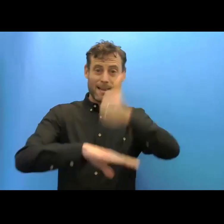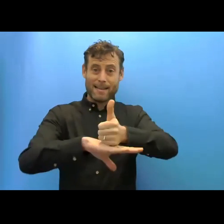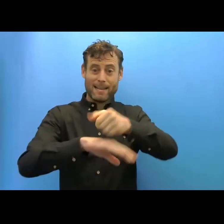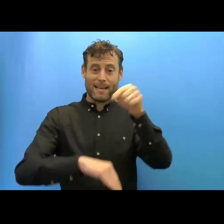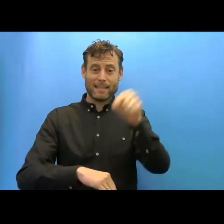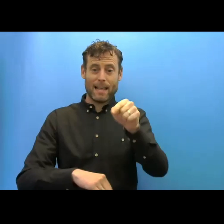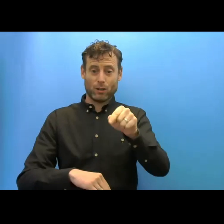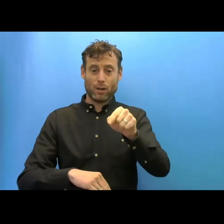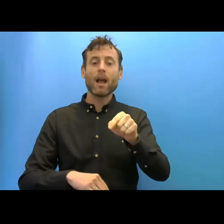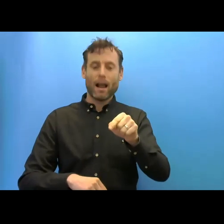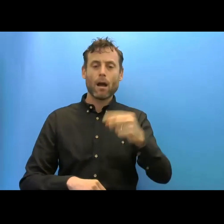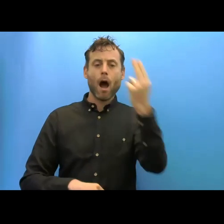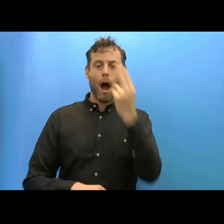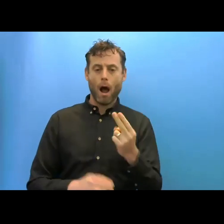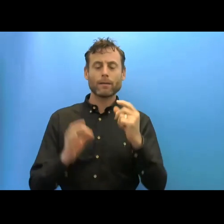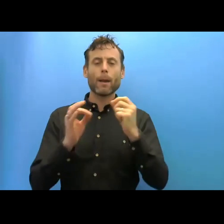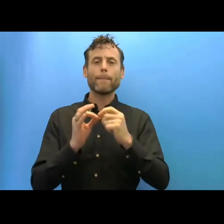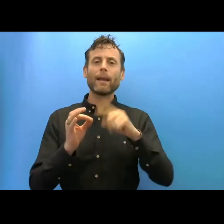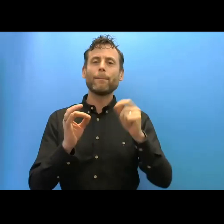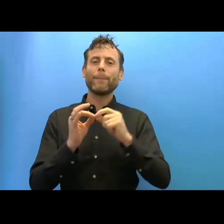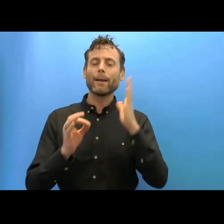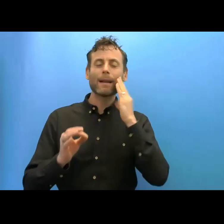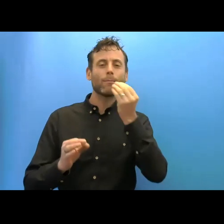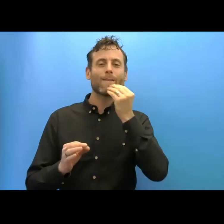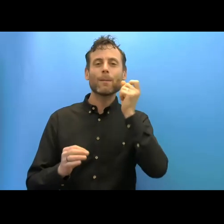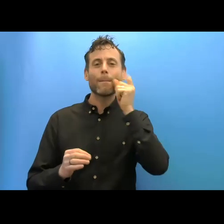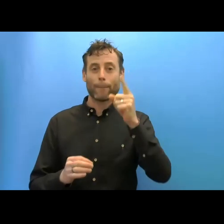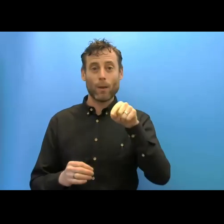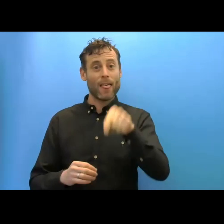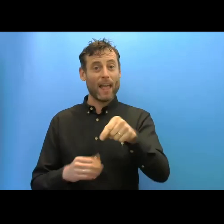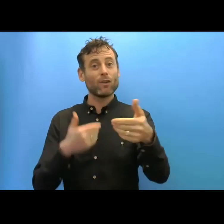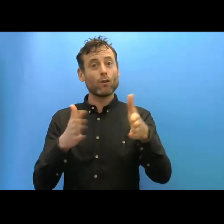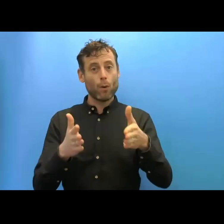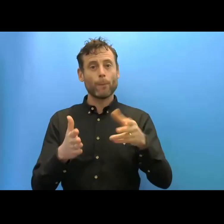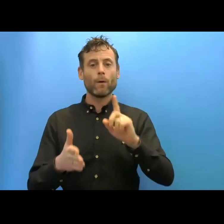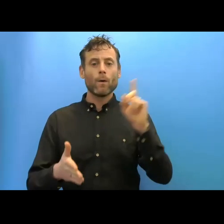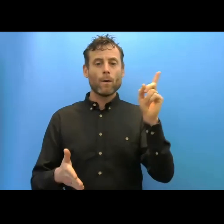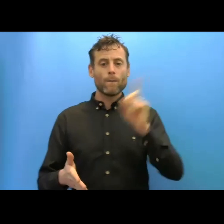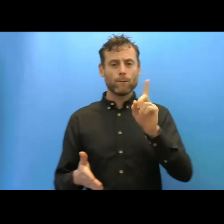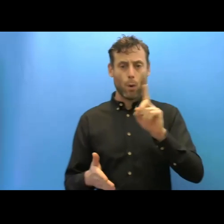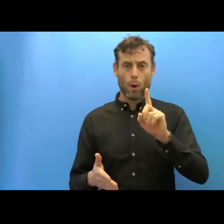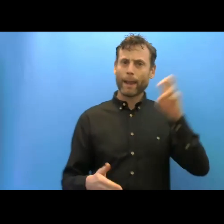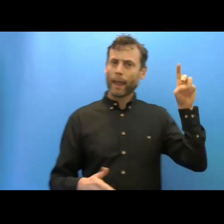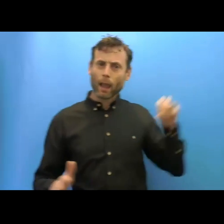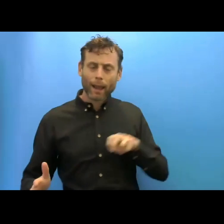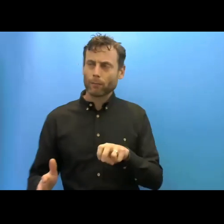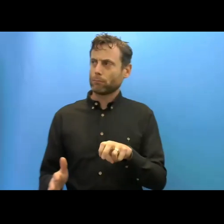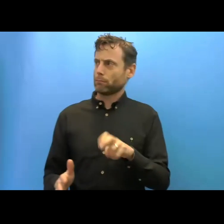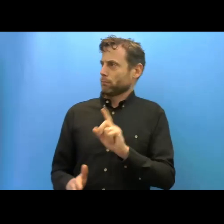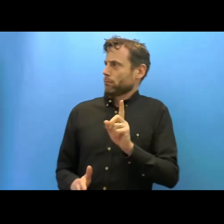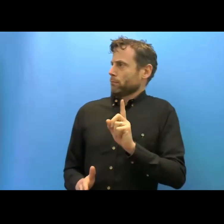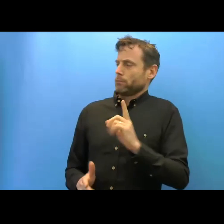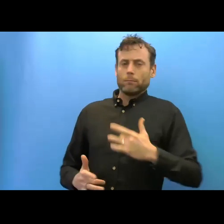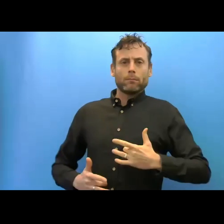Airbnb in Blackpool, which is a room for people to experience inaccessibility. The